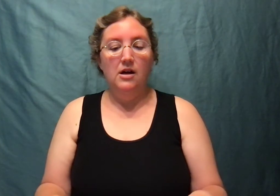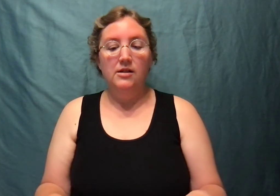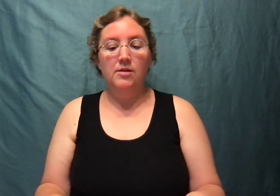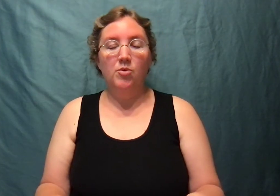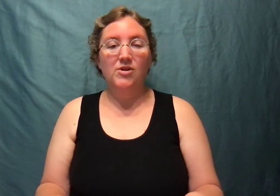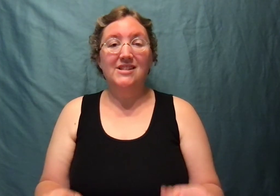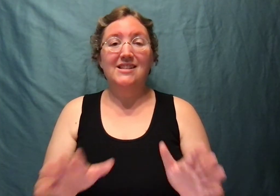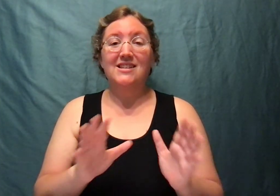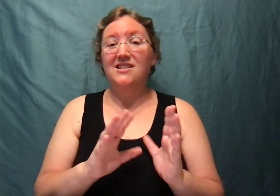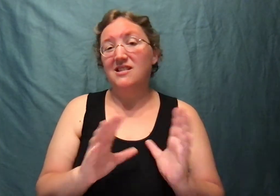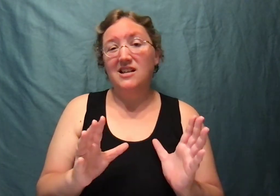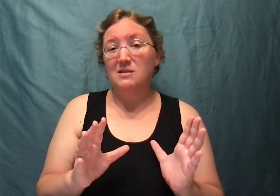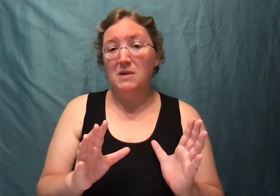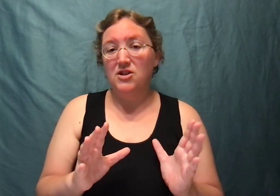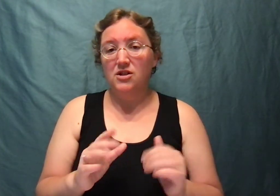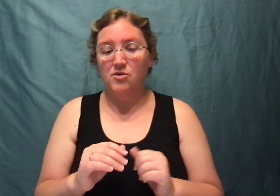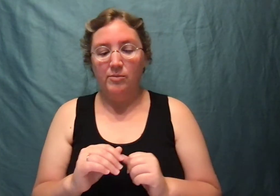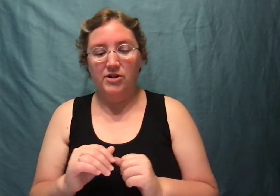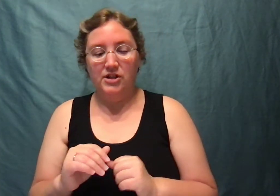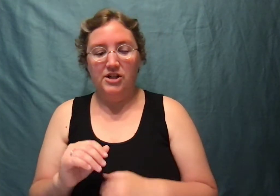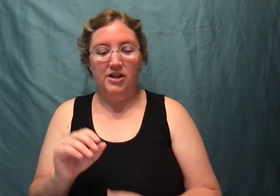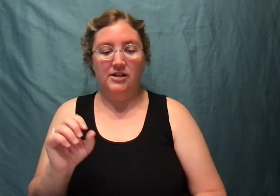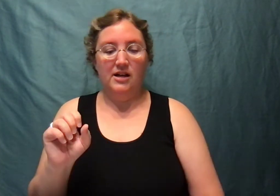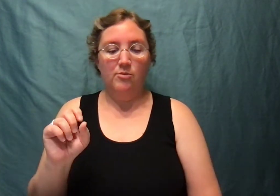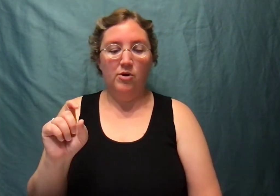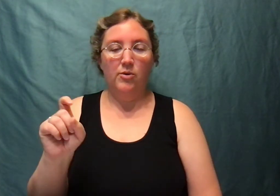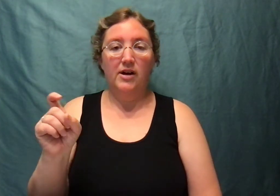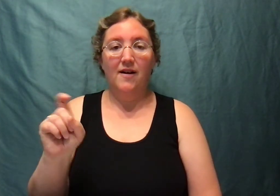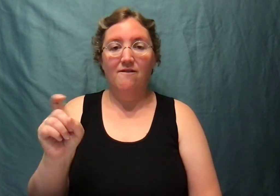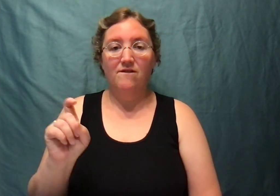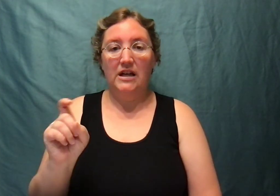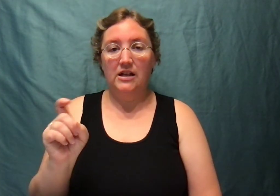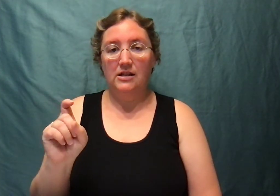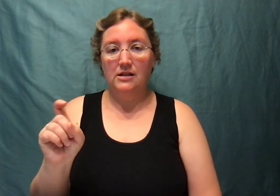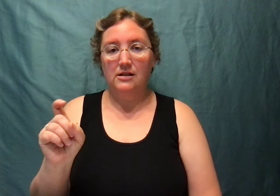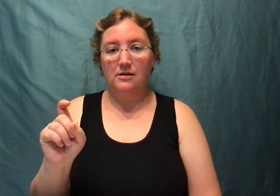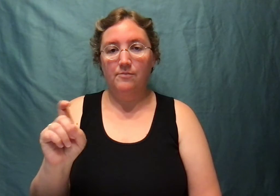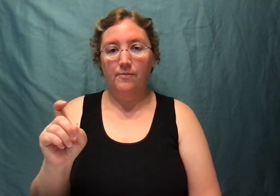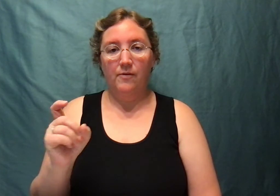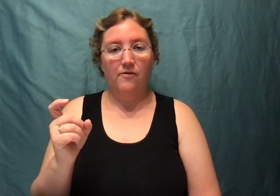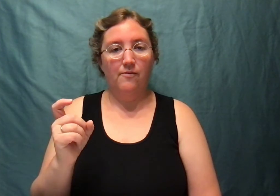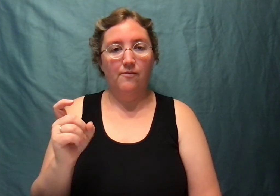Some more city signs that they just mentioned, so I'm going to just teach you how to sign them real quick. Phoenix,